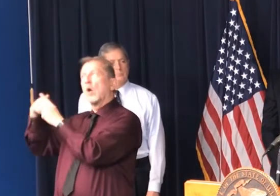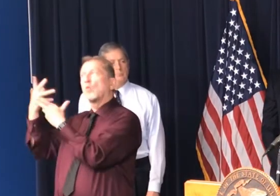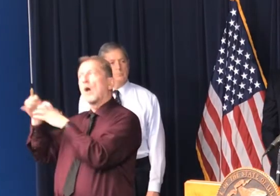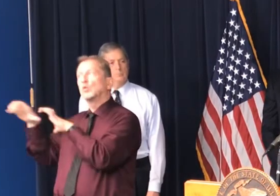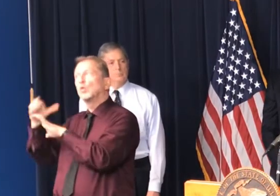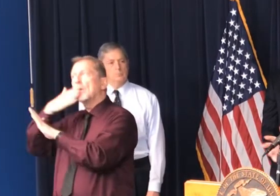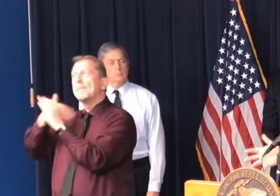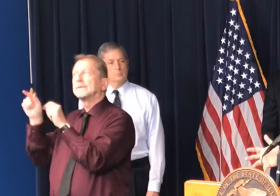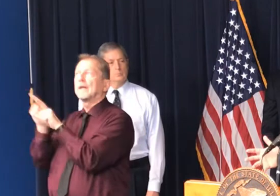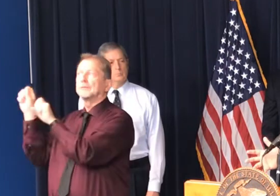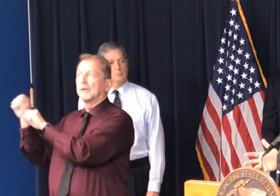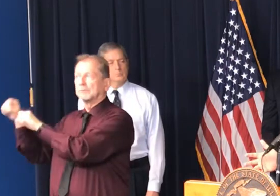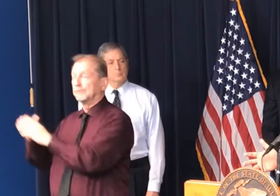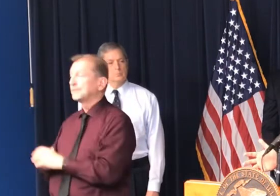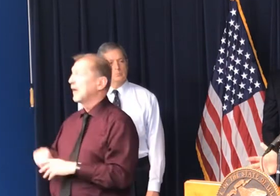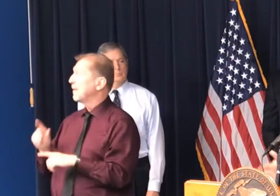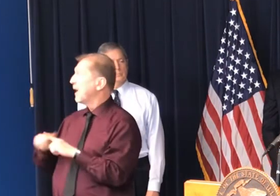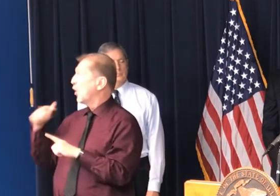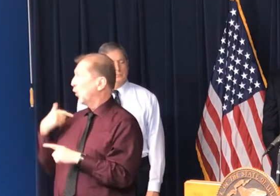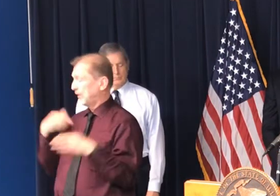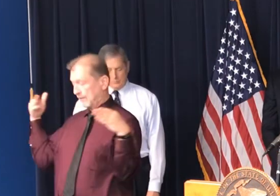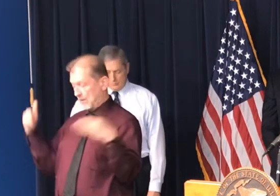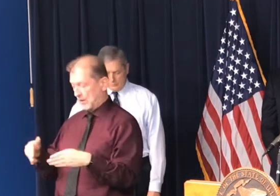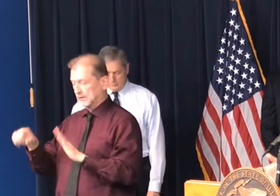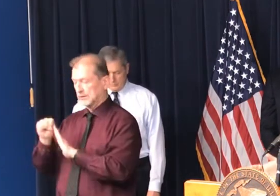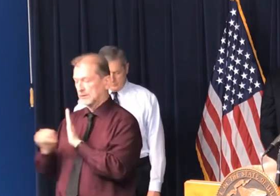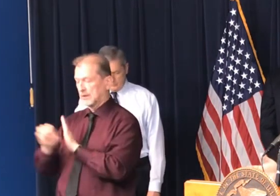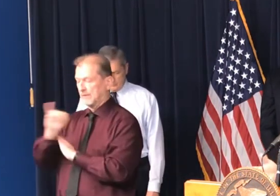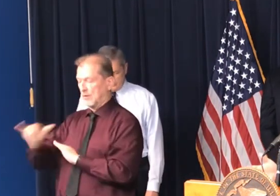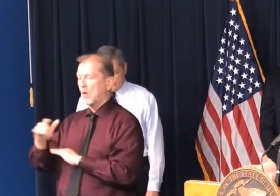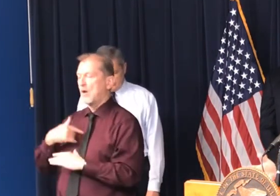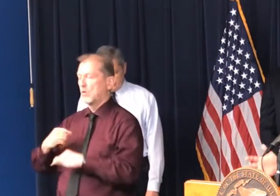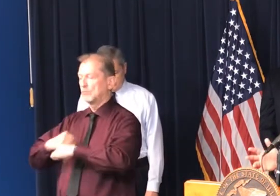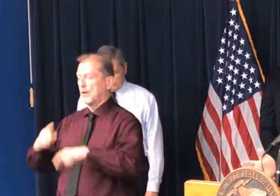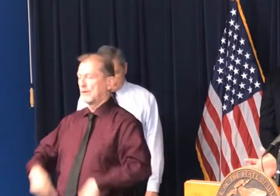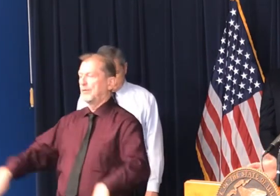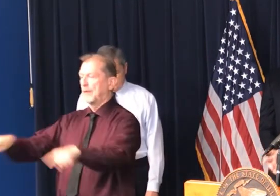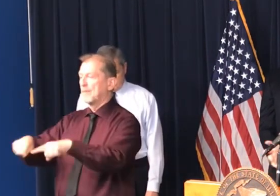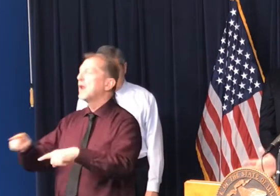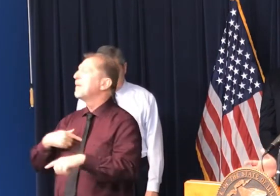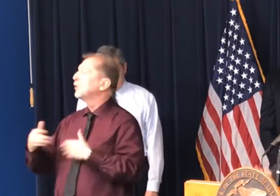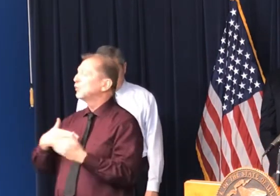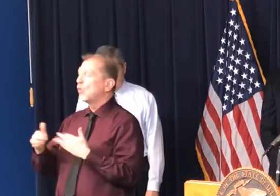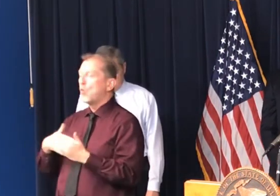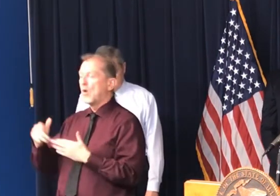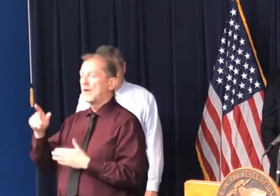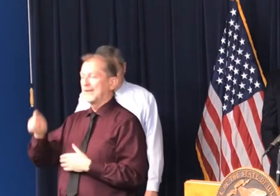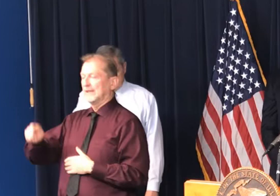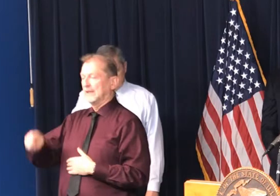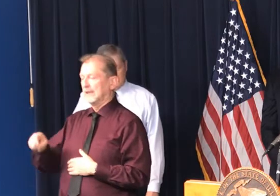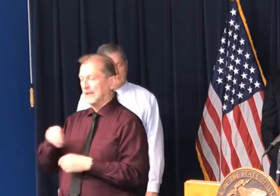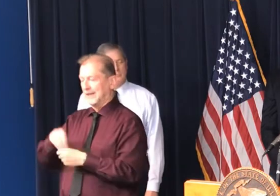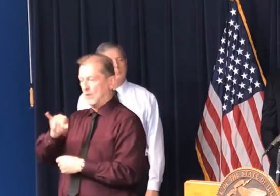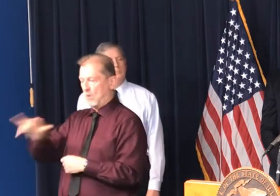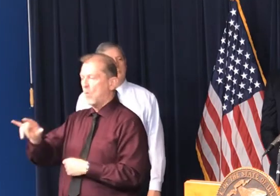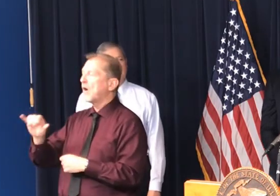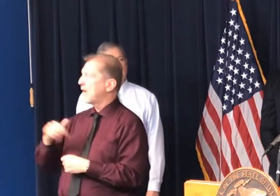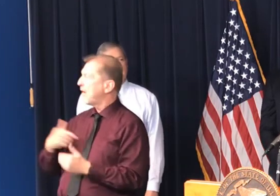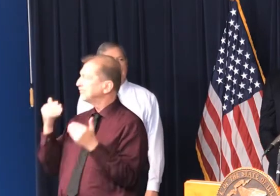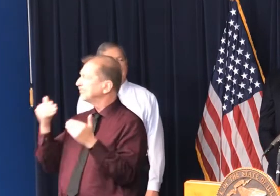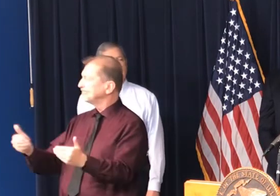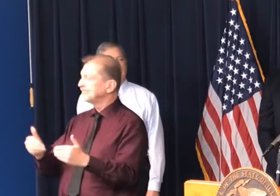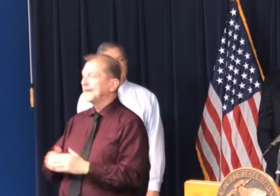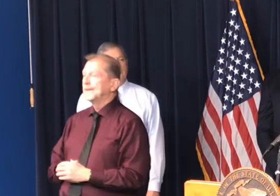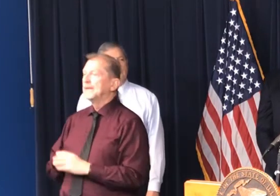So we're continuing to protect the people of the state of Illinois, and I'm gonna do whatever it takes, frankly, to get that job done.